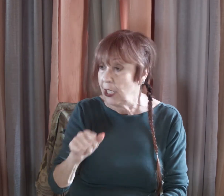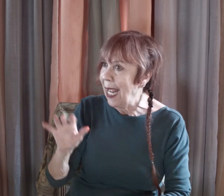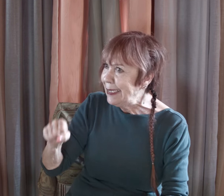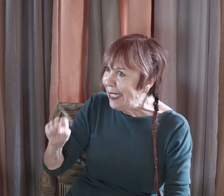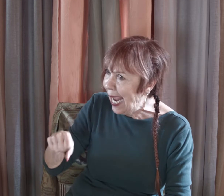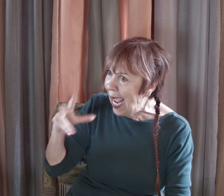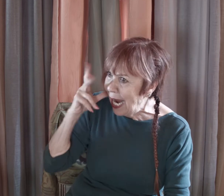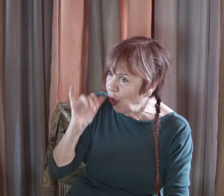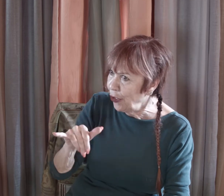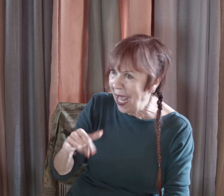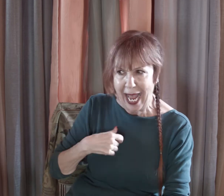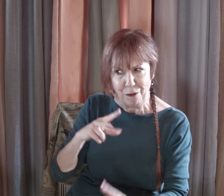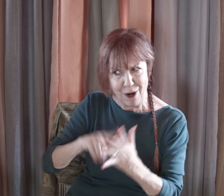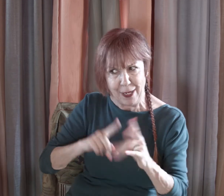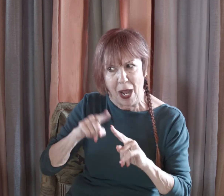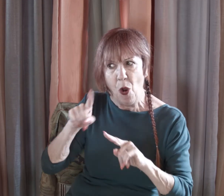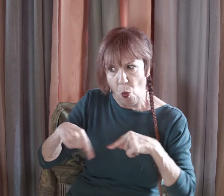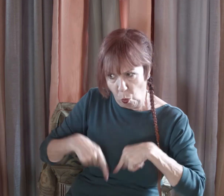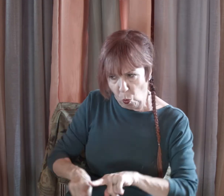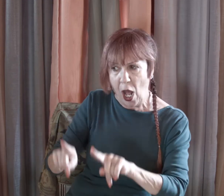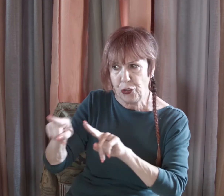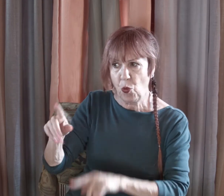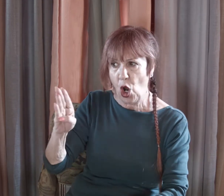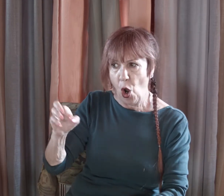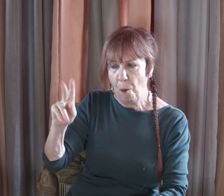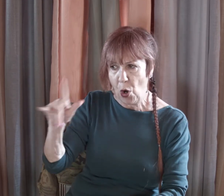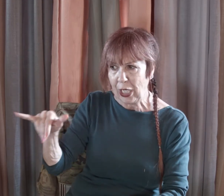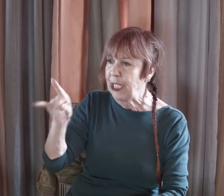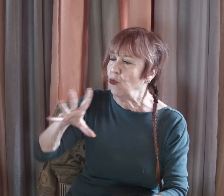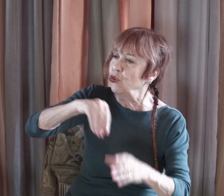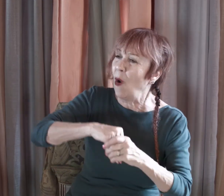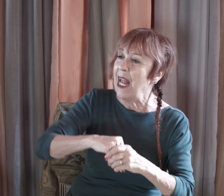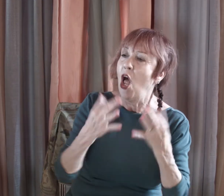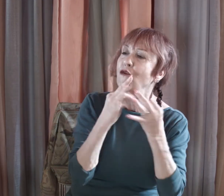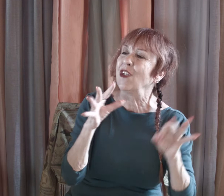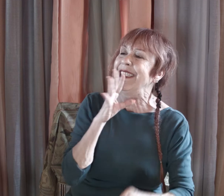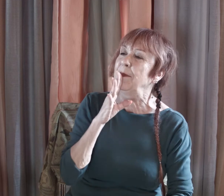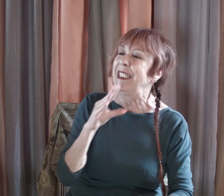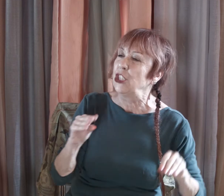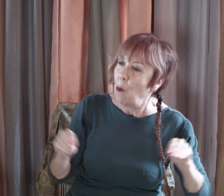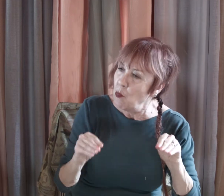so interesting about reading about your days at Berkeley, you were part of the free speech movement. What did